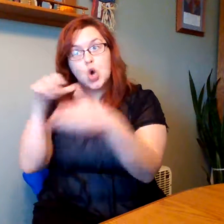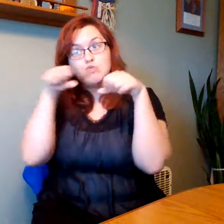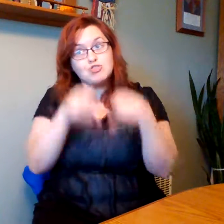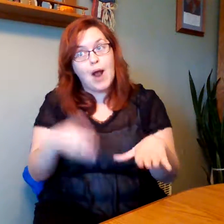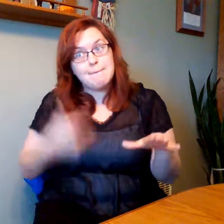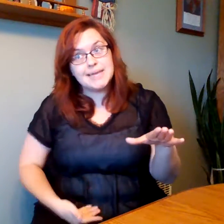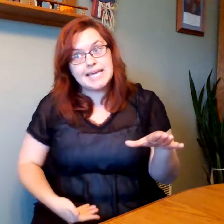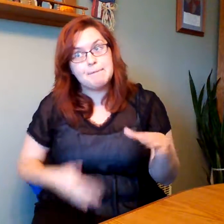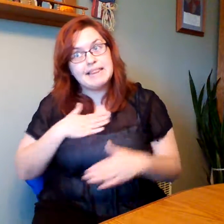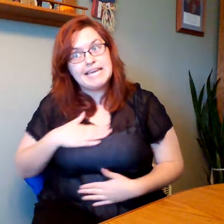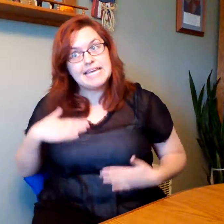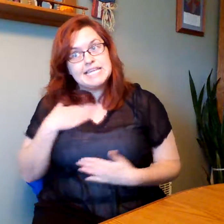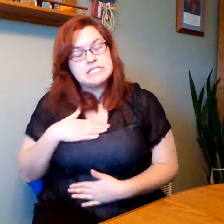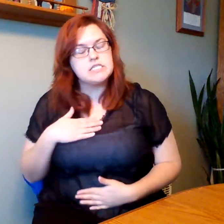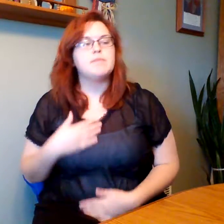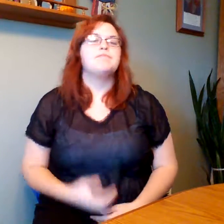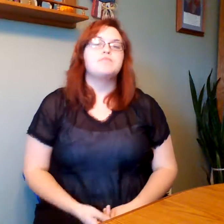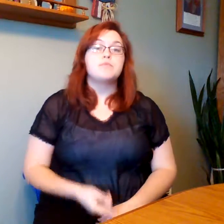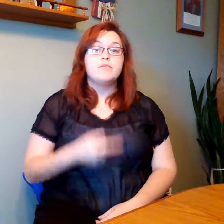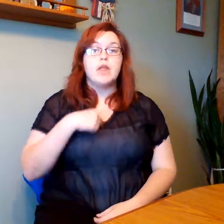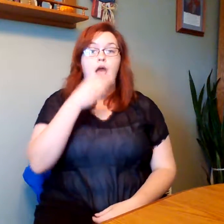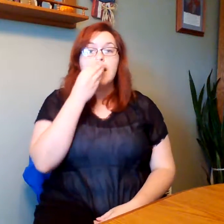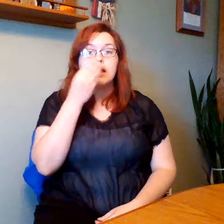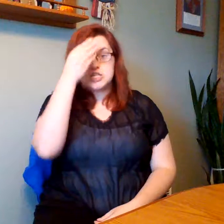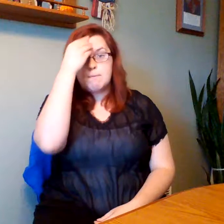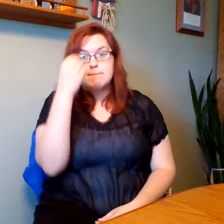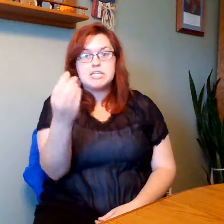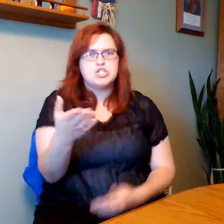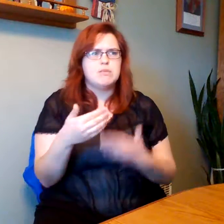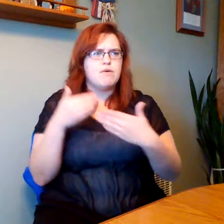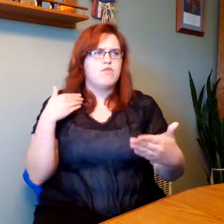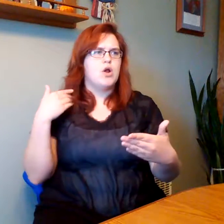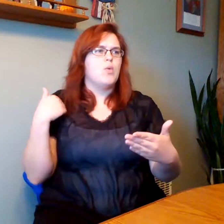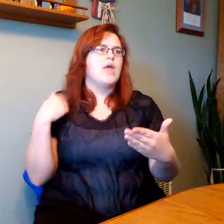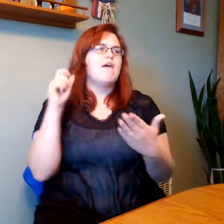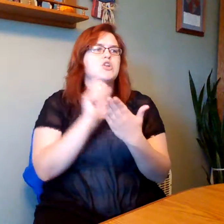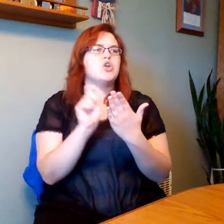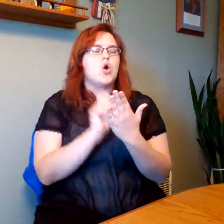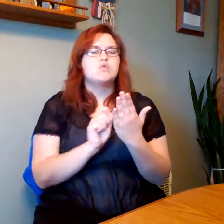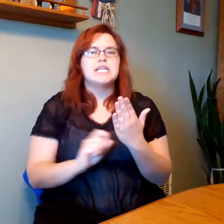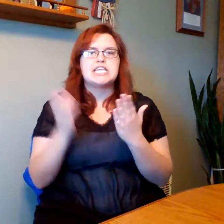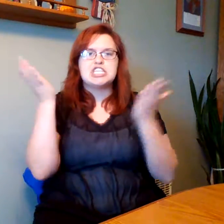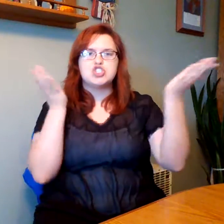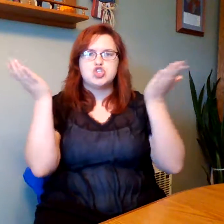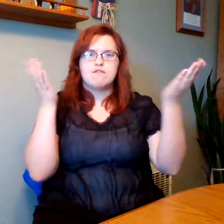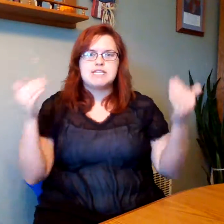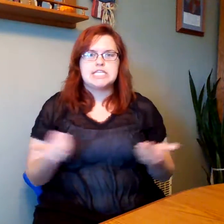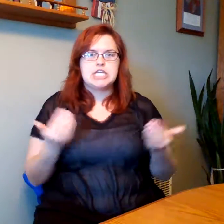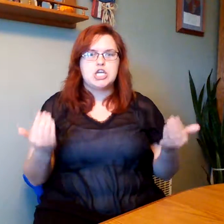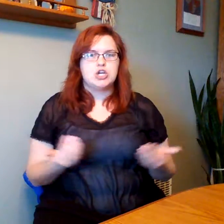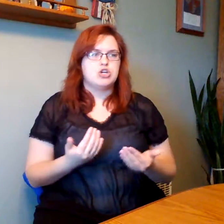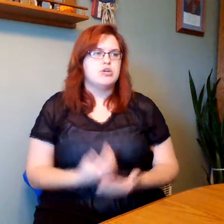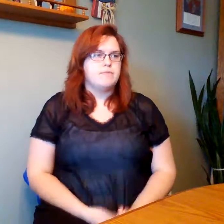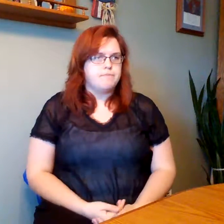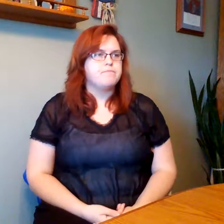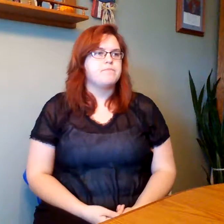I mentioned before there is a note-taking service here at the UC Berkeley. Black Lightning lecture